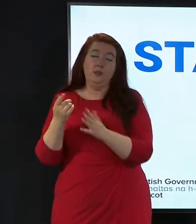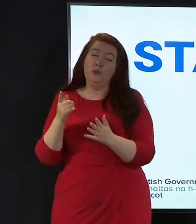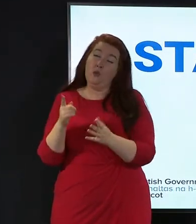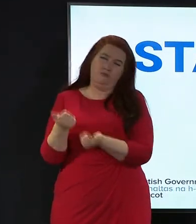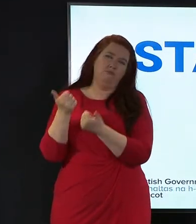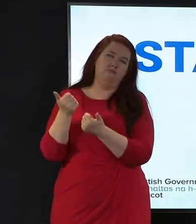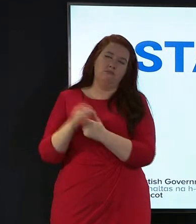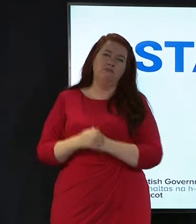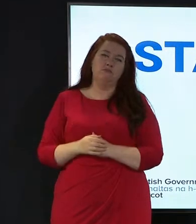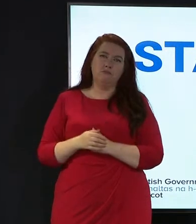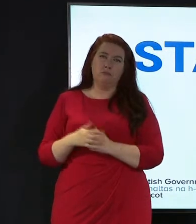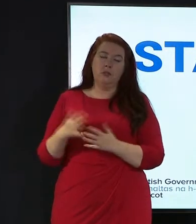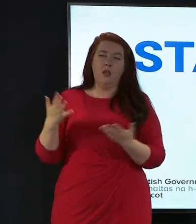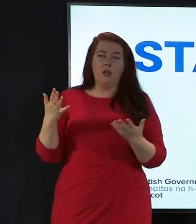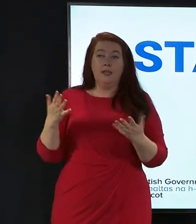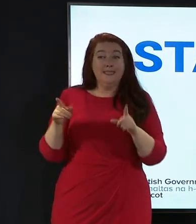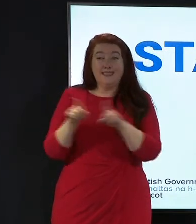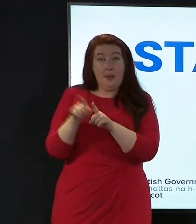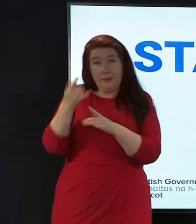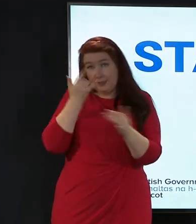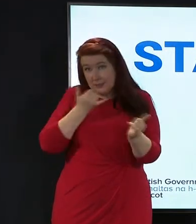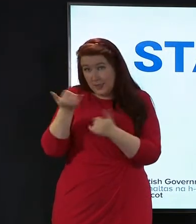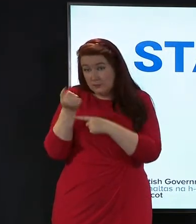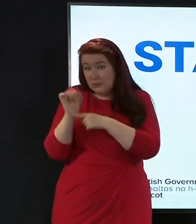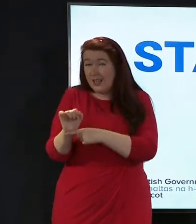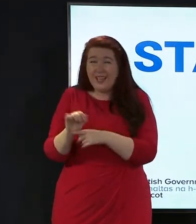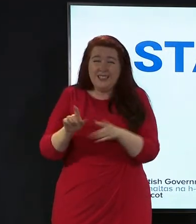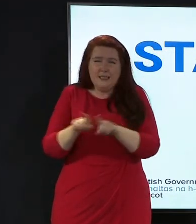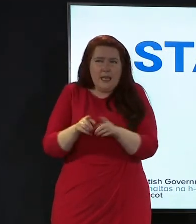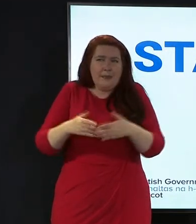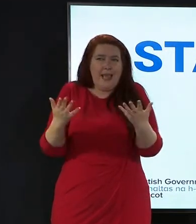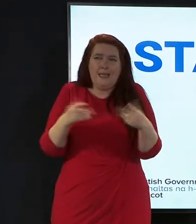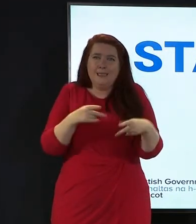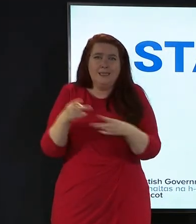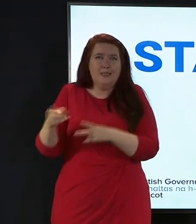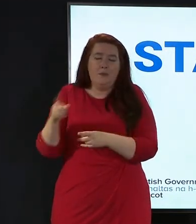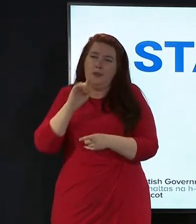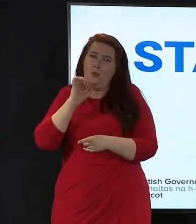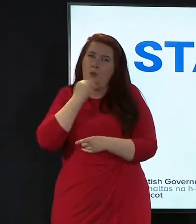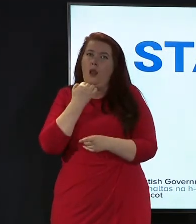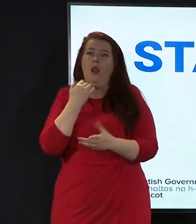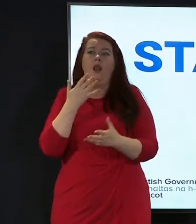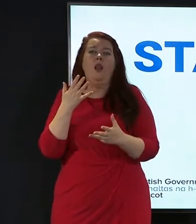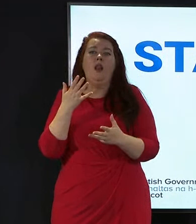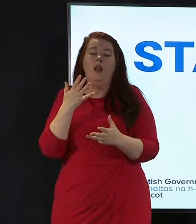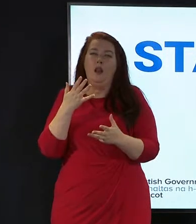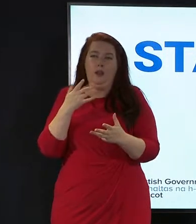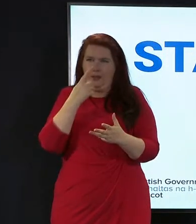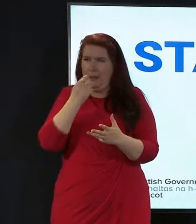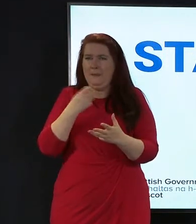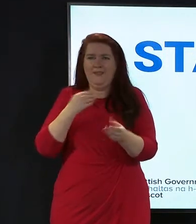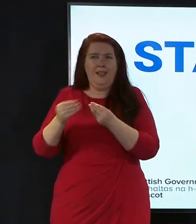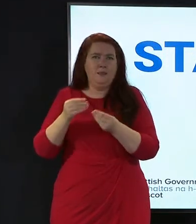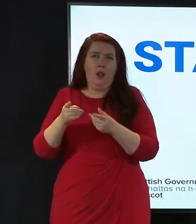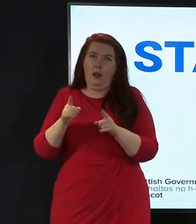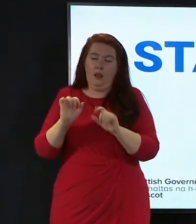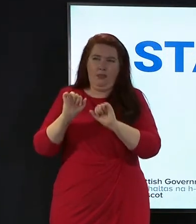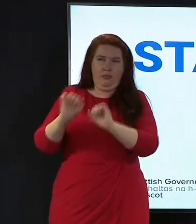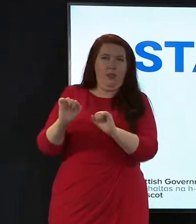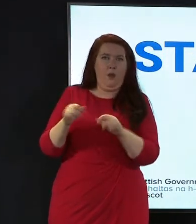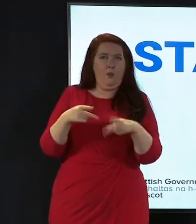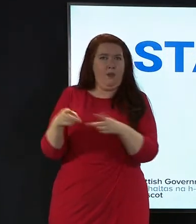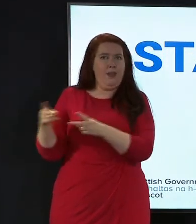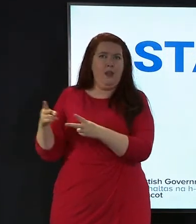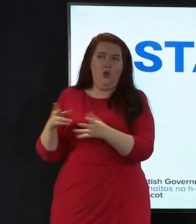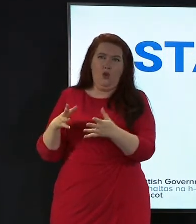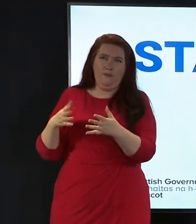Protect will also, like any organisation and system like that will do, they will flex their resources to make sure that they are